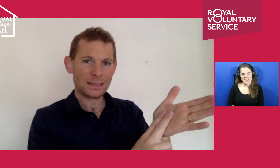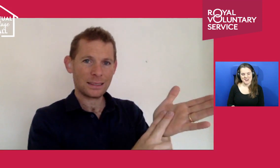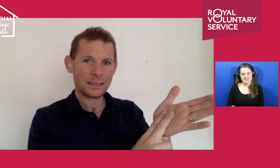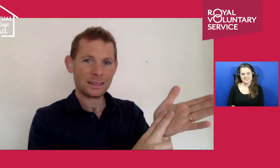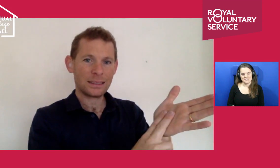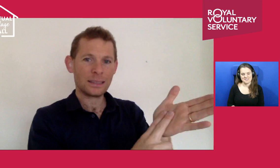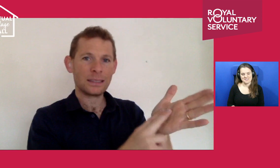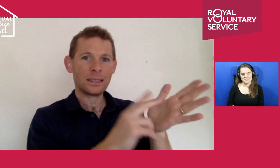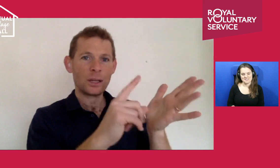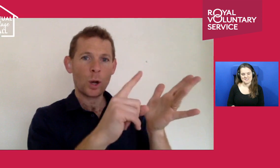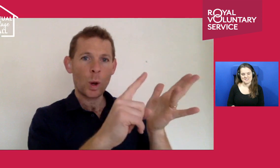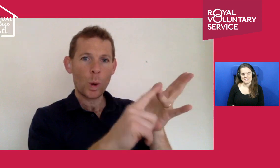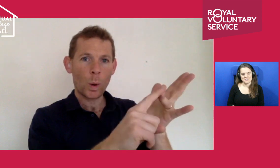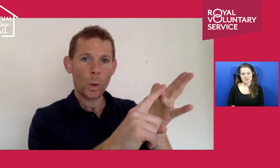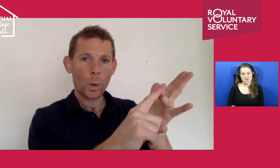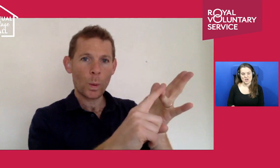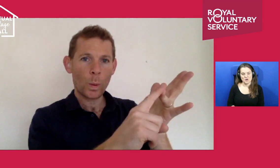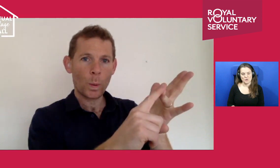N,